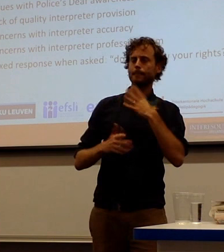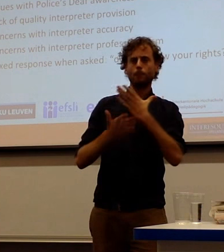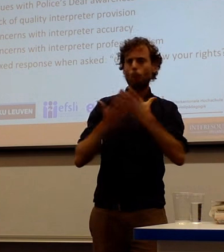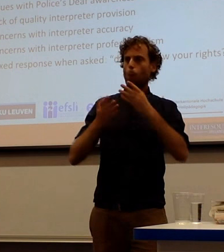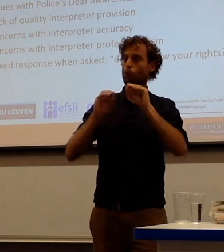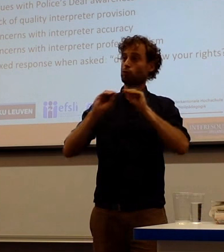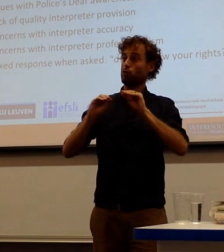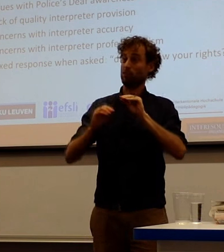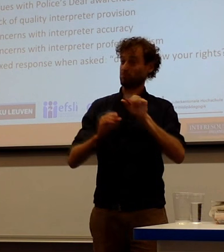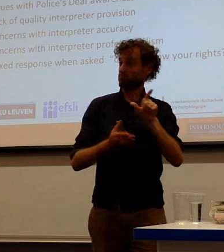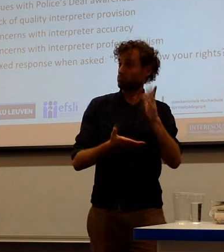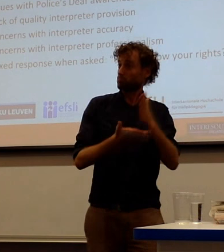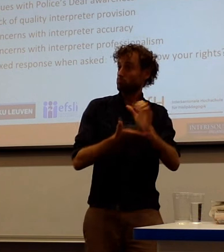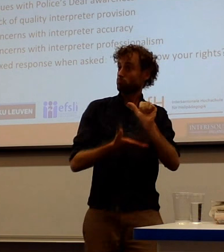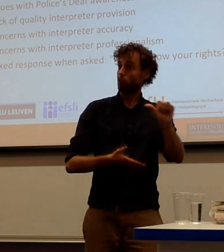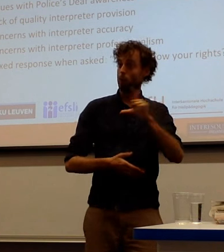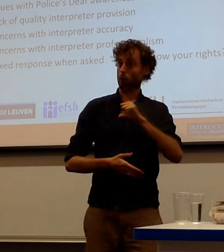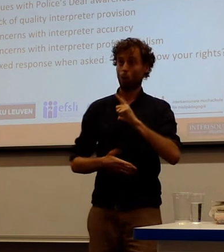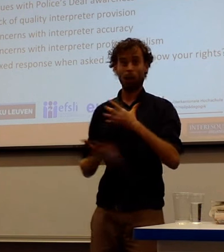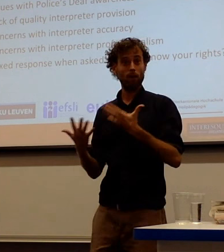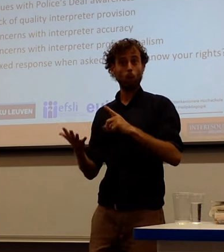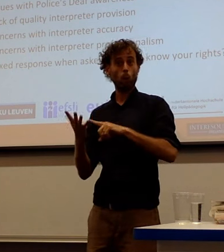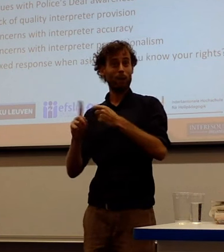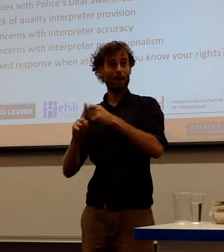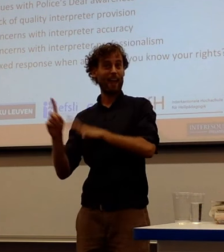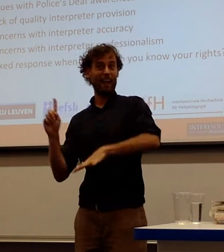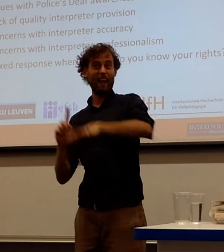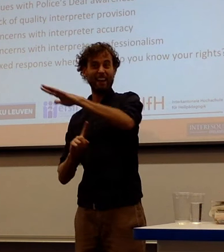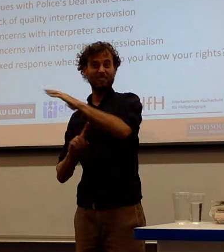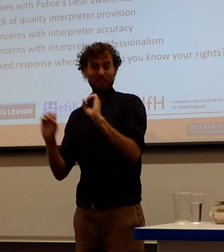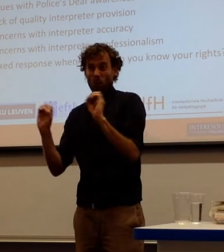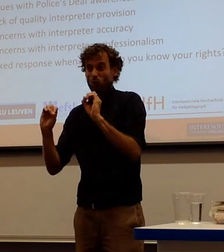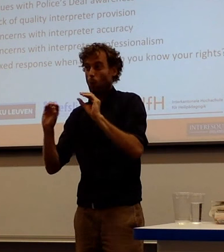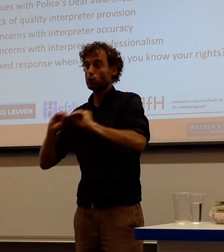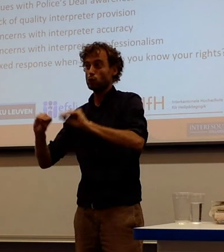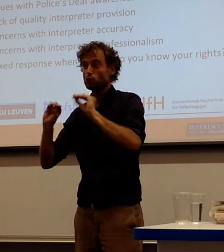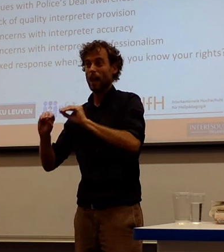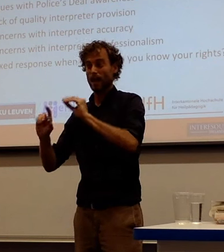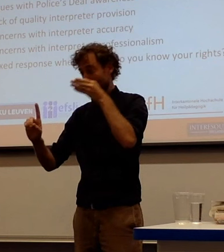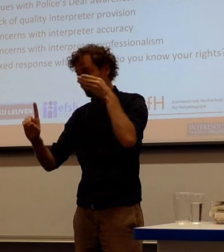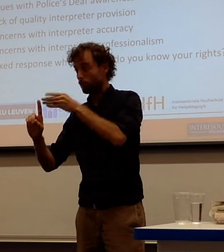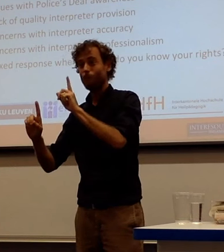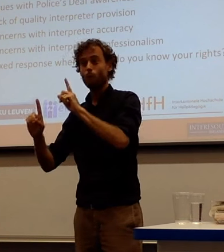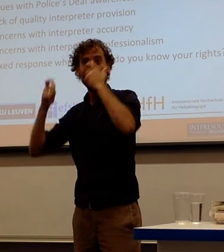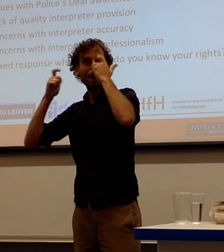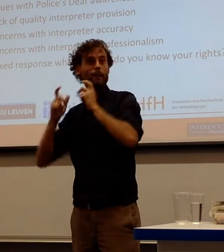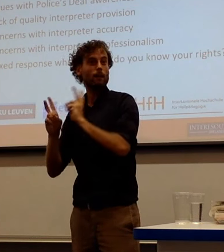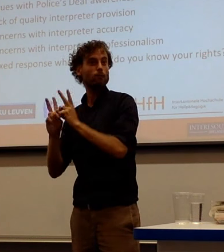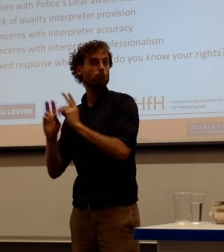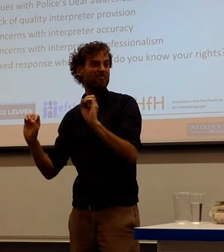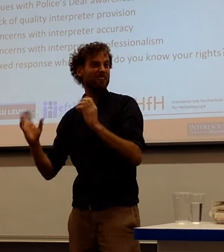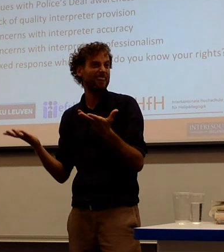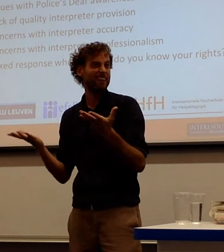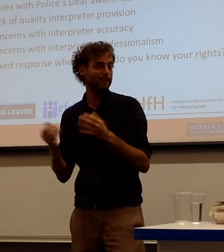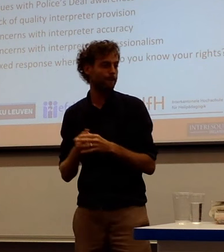working in this area, and stated that need for further training, because of course in the UK there isn't any focused legal